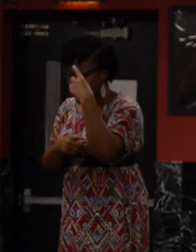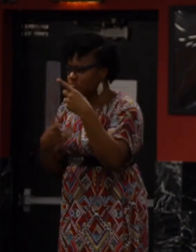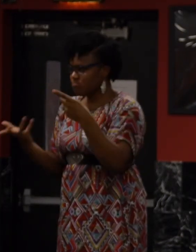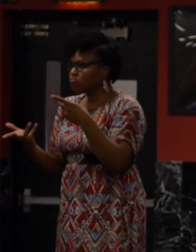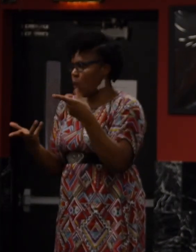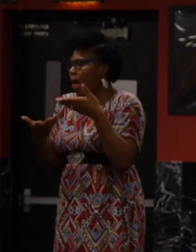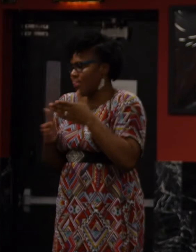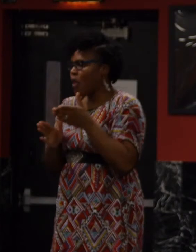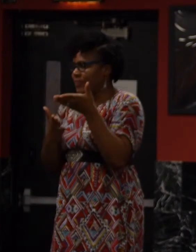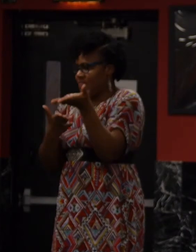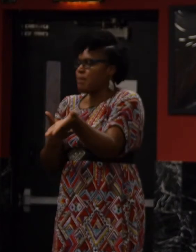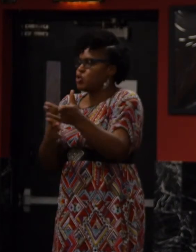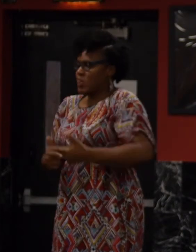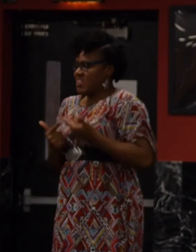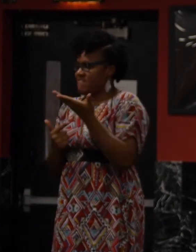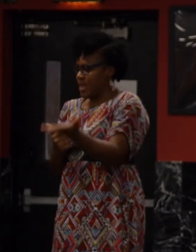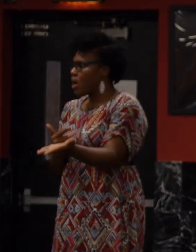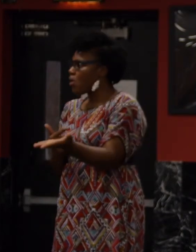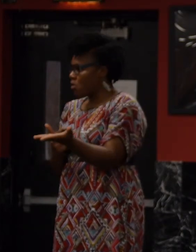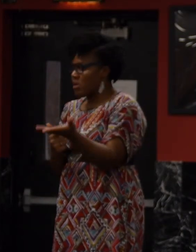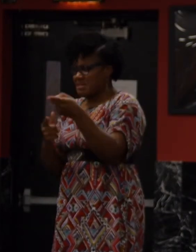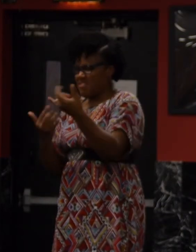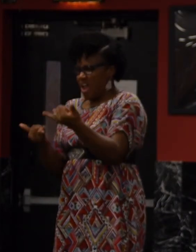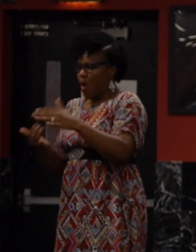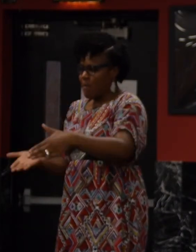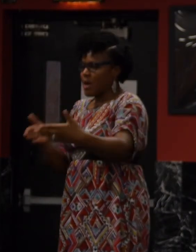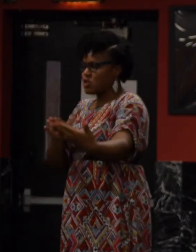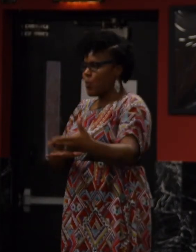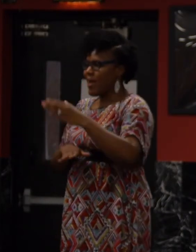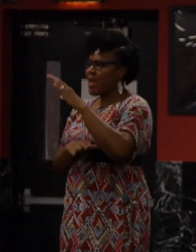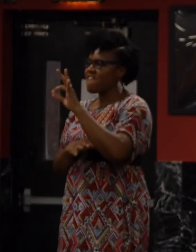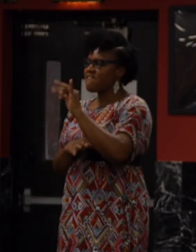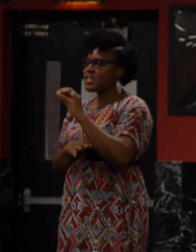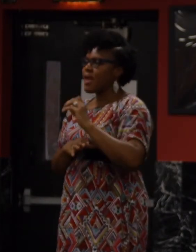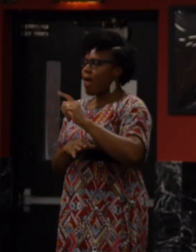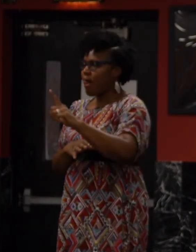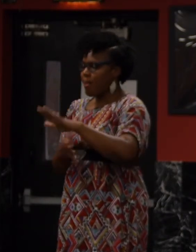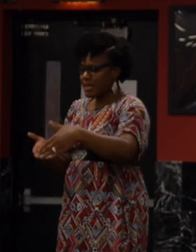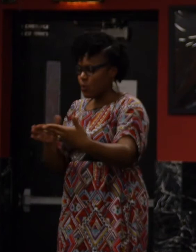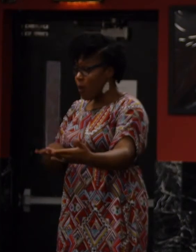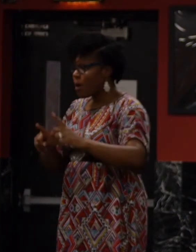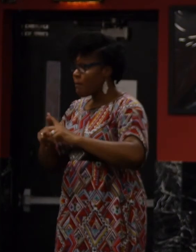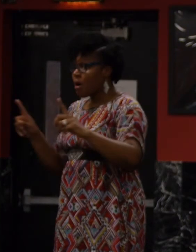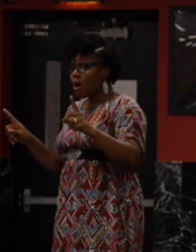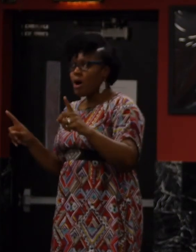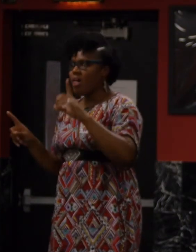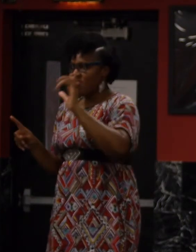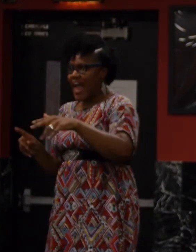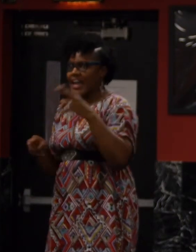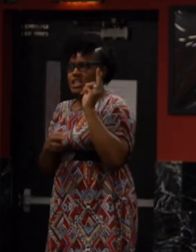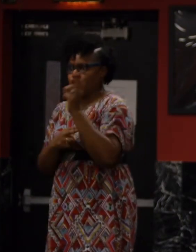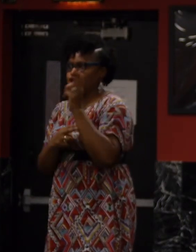away. But this is a part of their sort of international solidarity piece, which is something that runs deep within the history